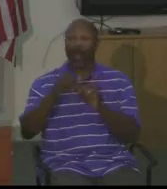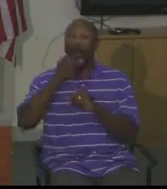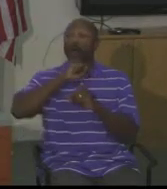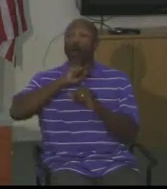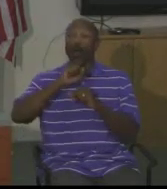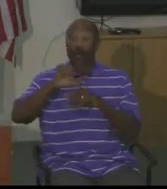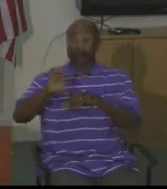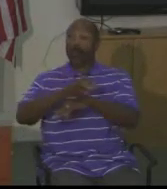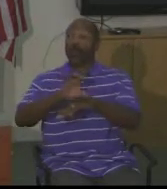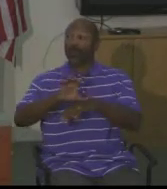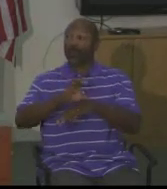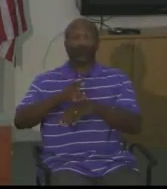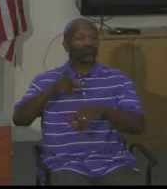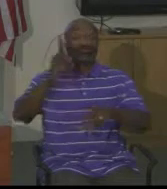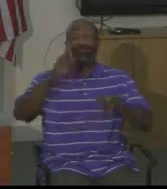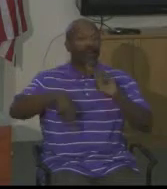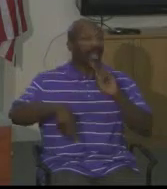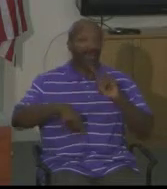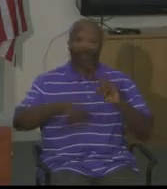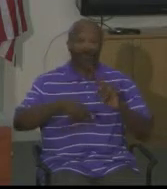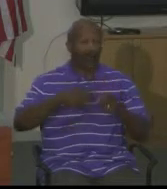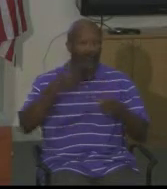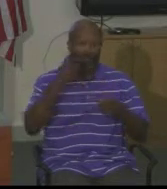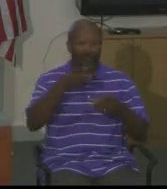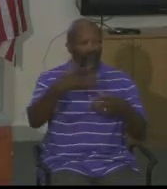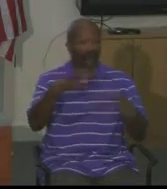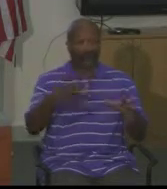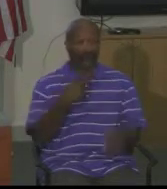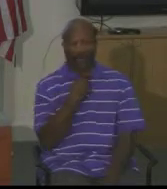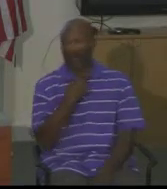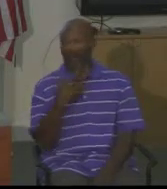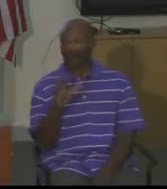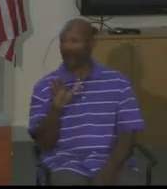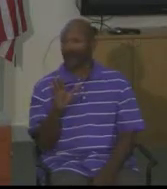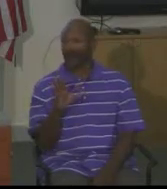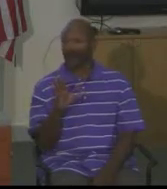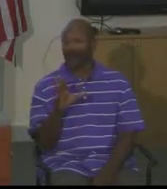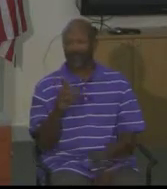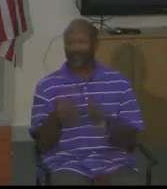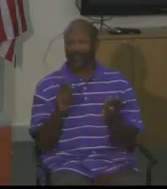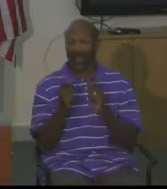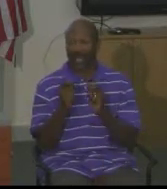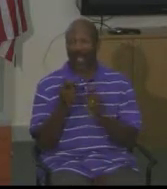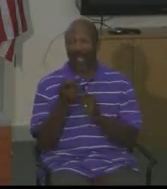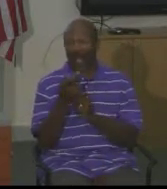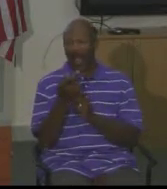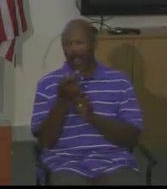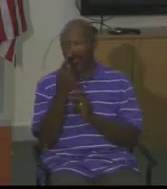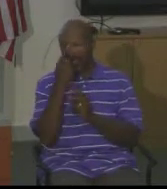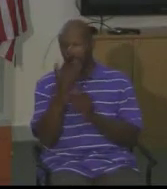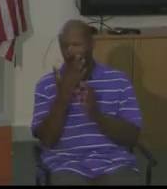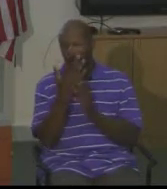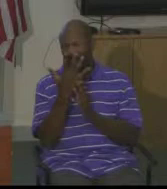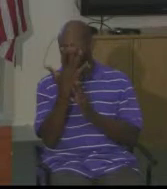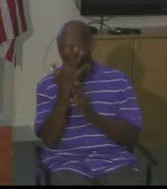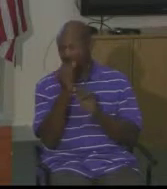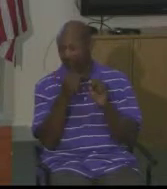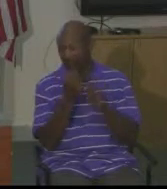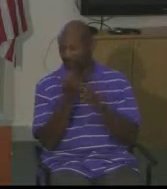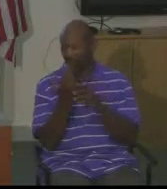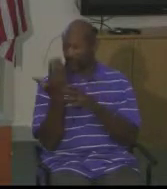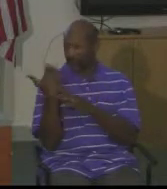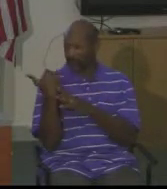computers, you couldn't change it. It was, you got it, that was it. I would say only within the last maybe 5